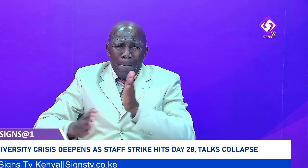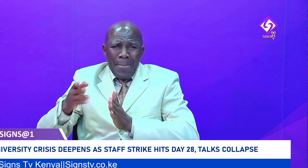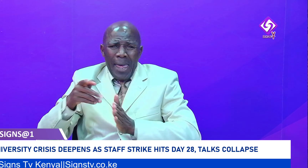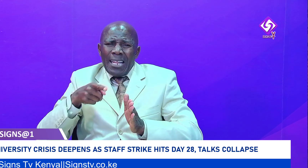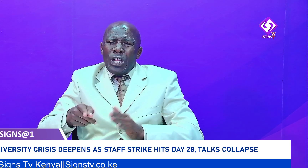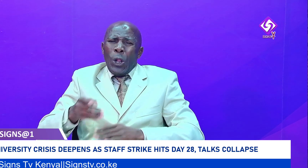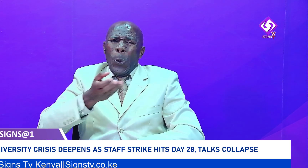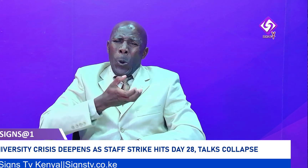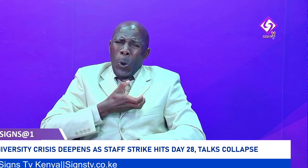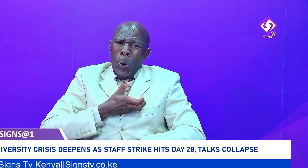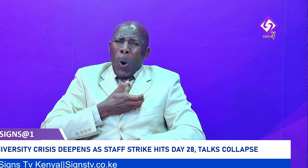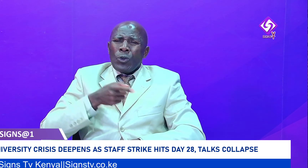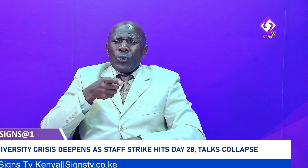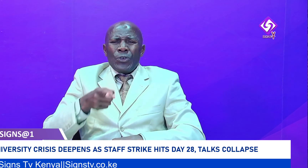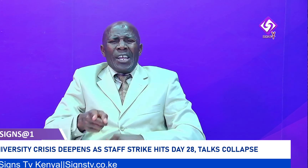2017-2021 Collective Bargaining Agreement,